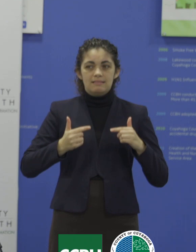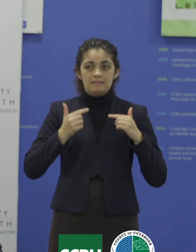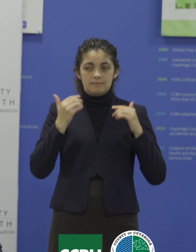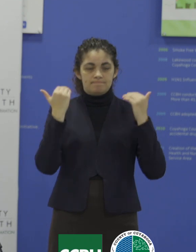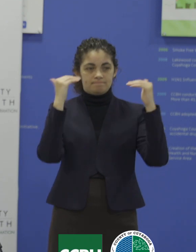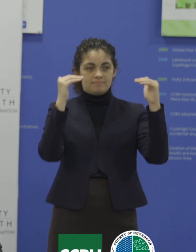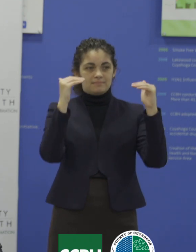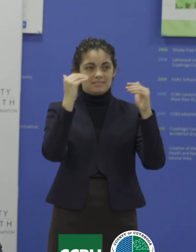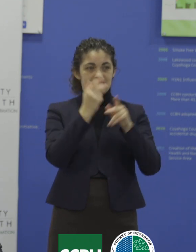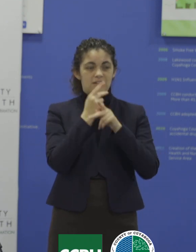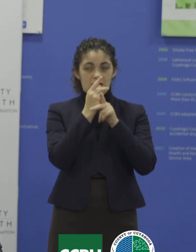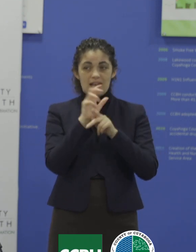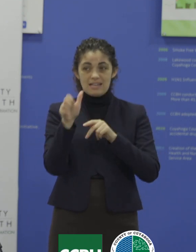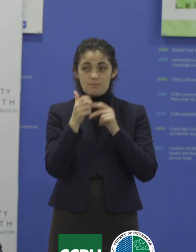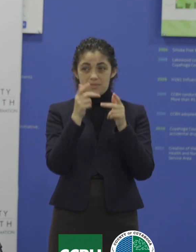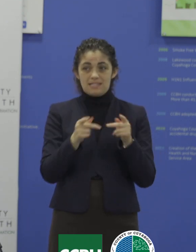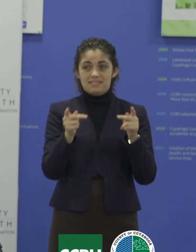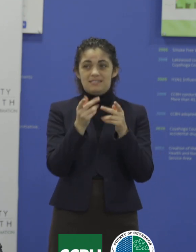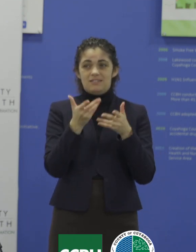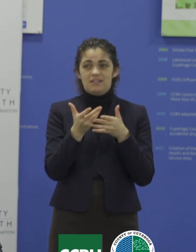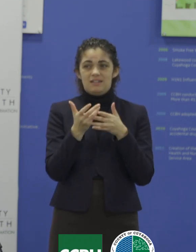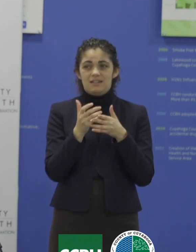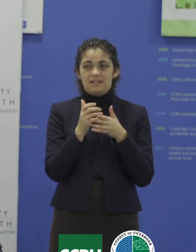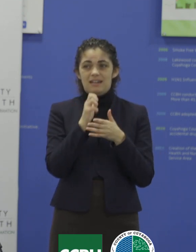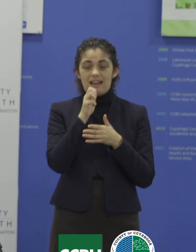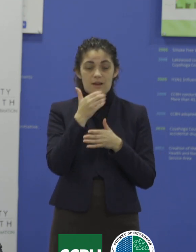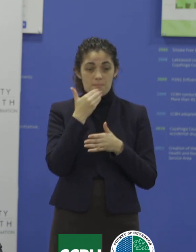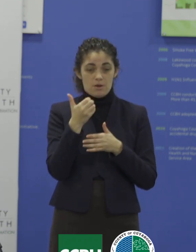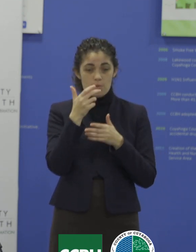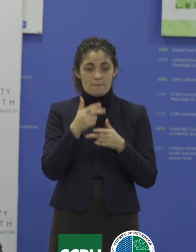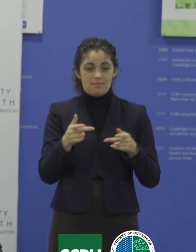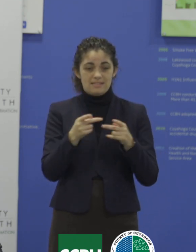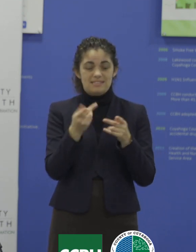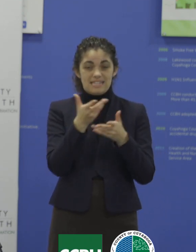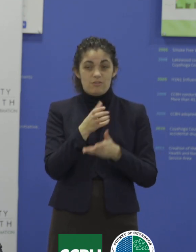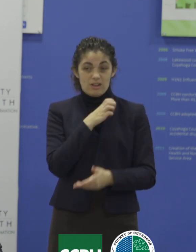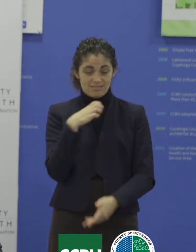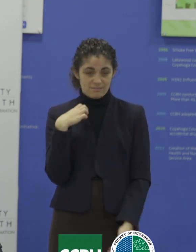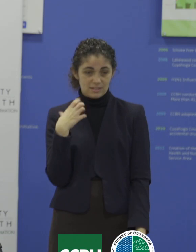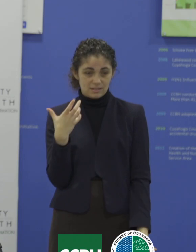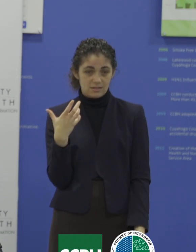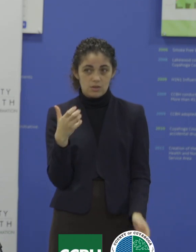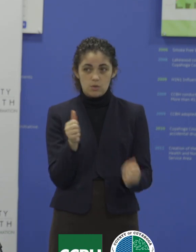If you are sick anywhere, there's probably not a better place to be than in Cleveland,